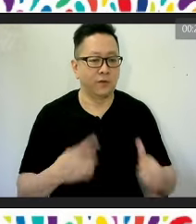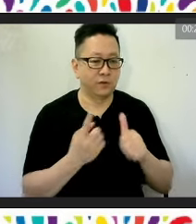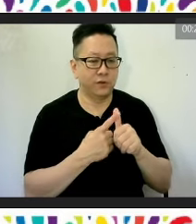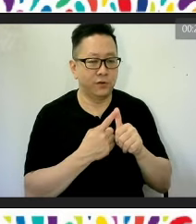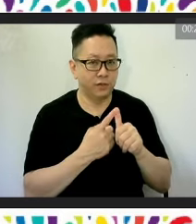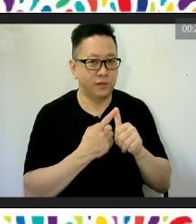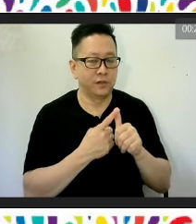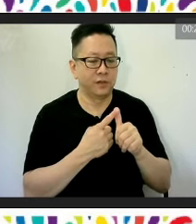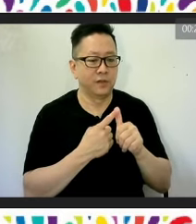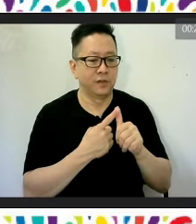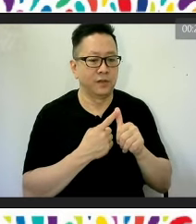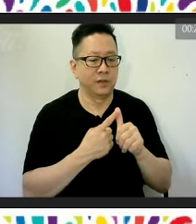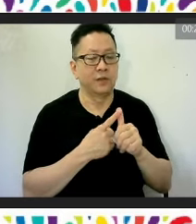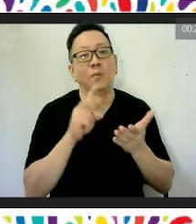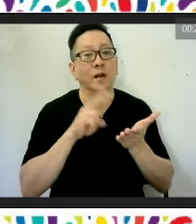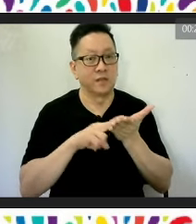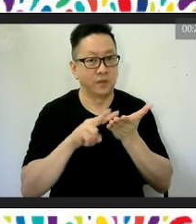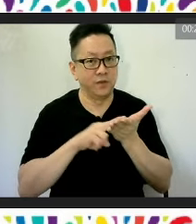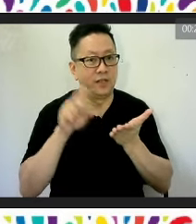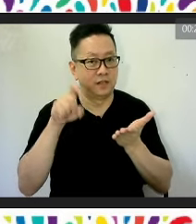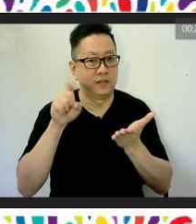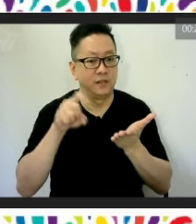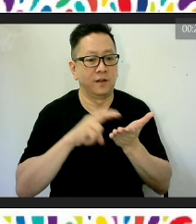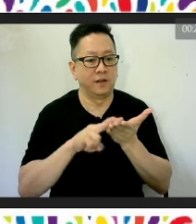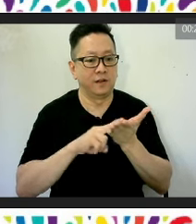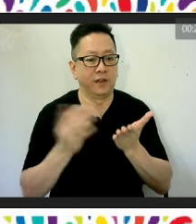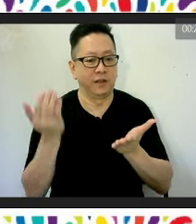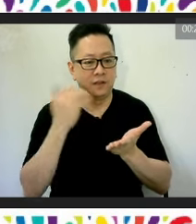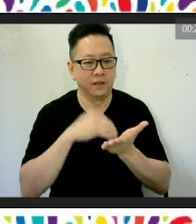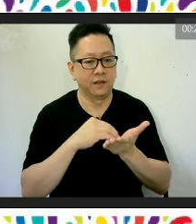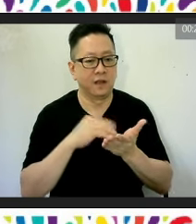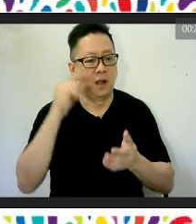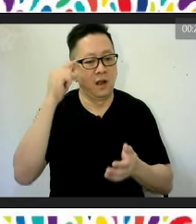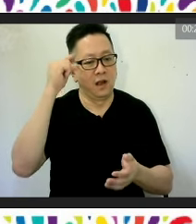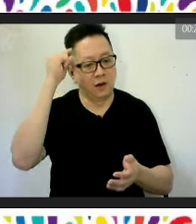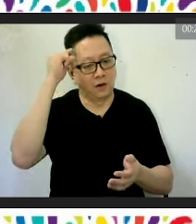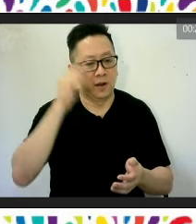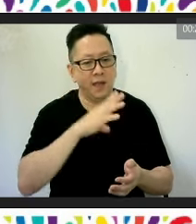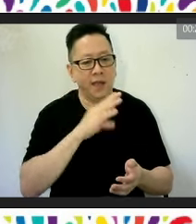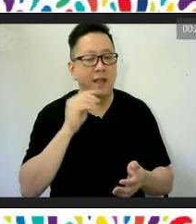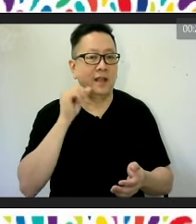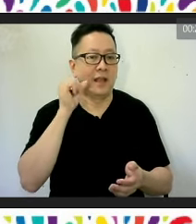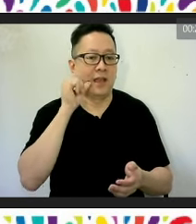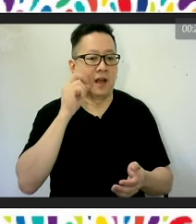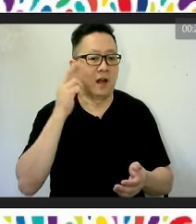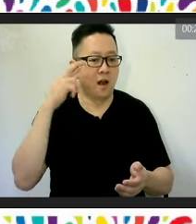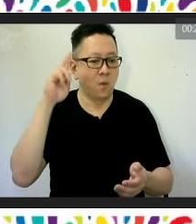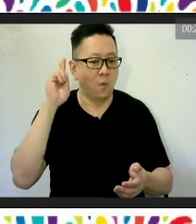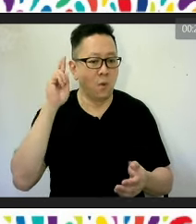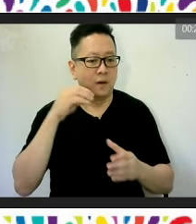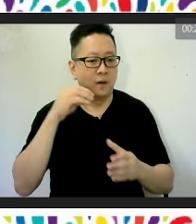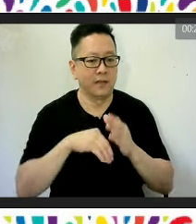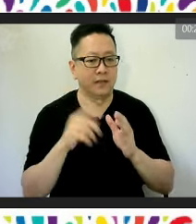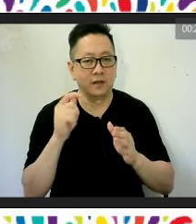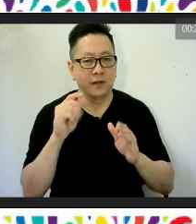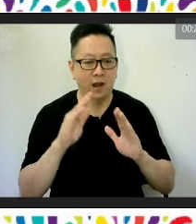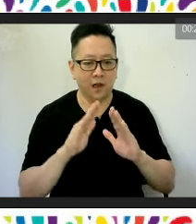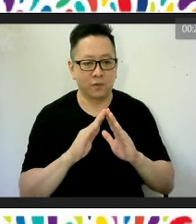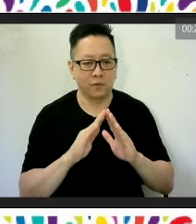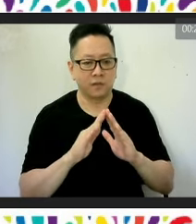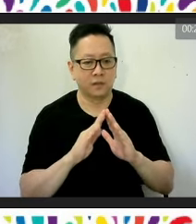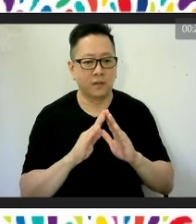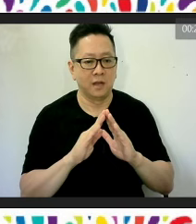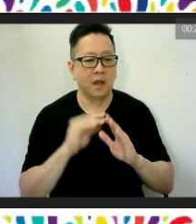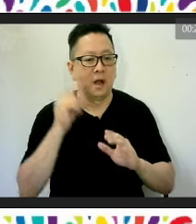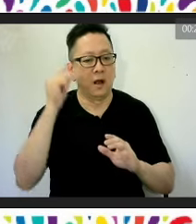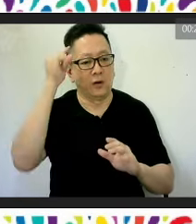Okay, first you must read again. Gray and Anna were in the